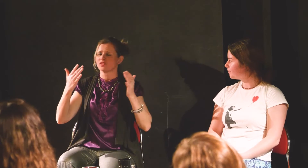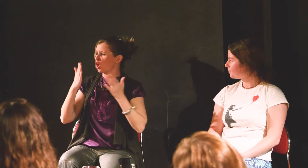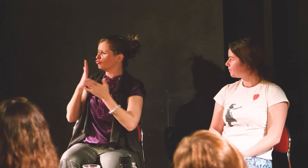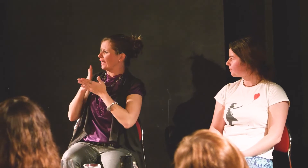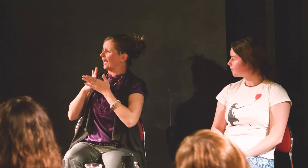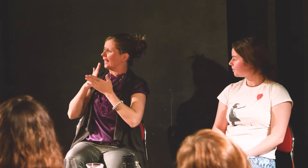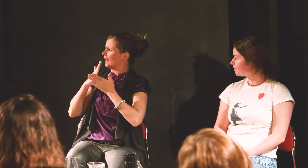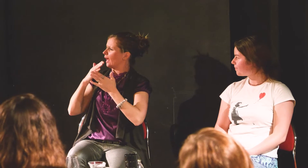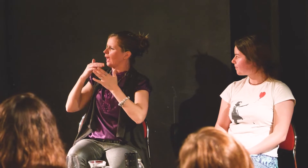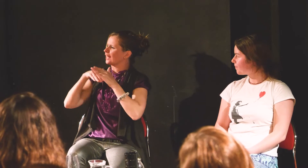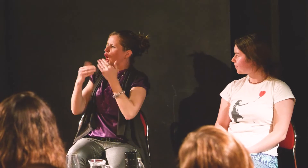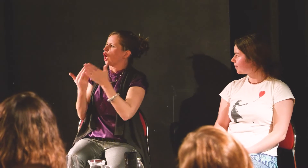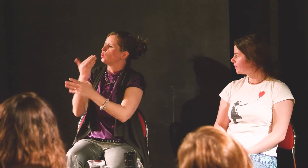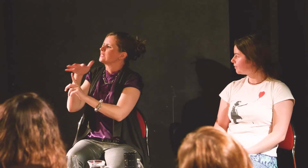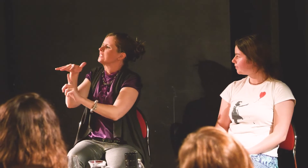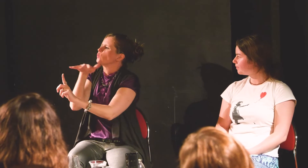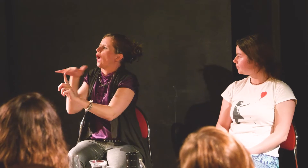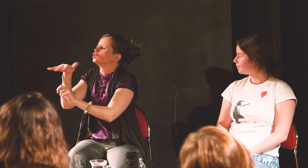Okay, so just in response.